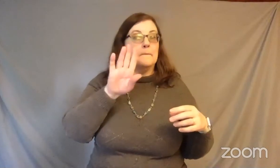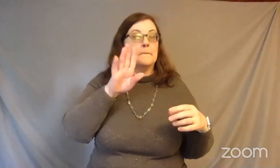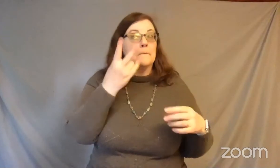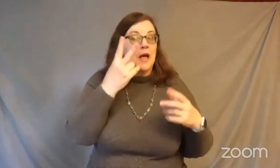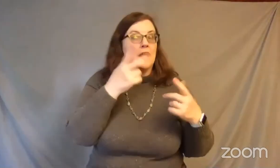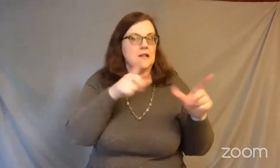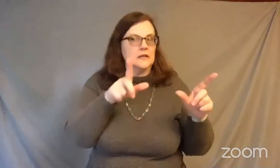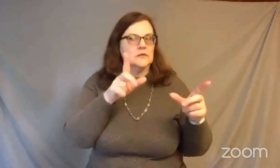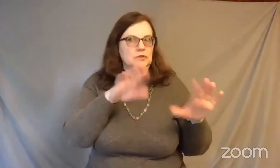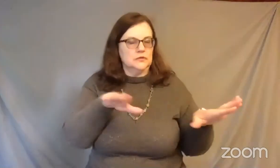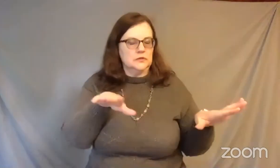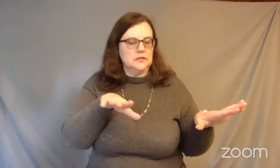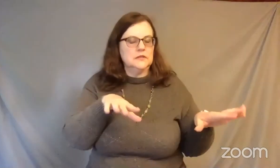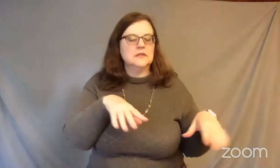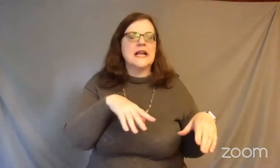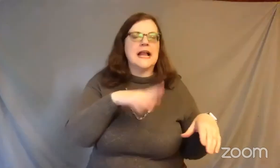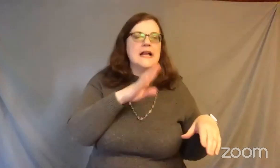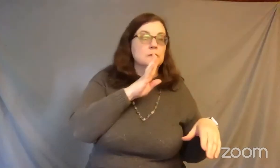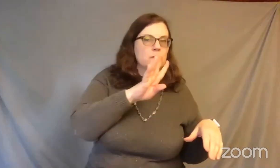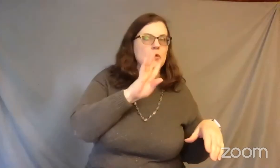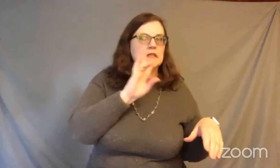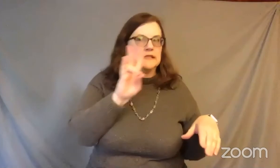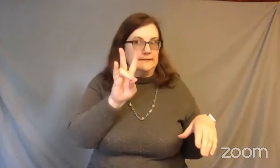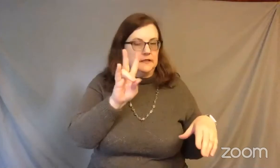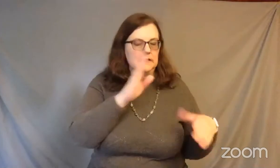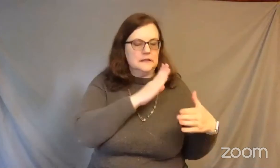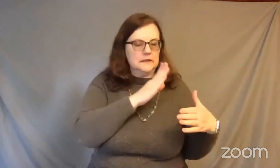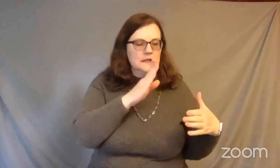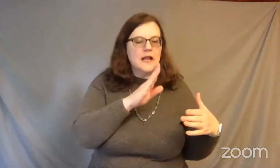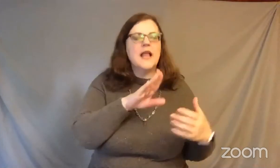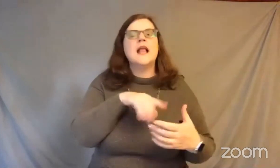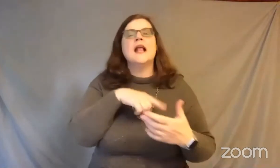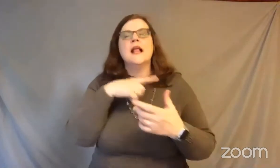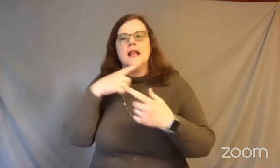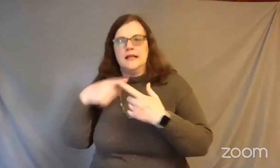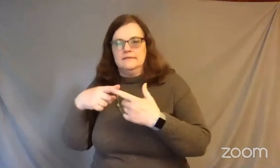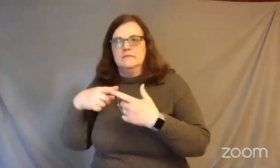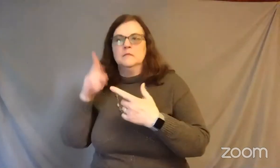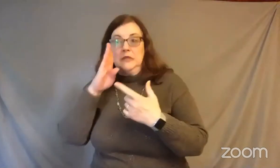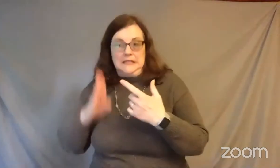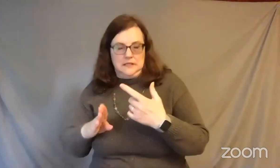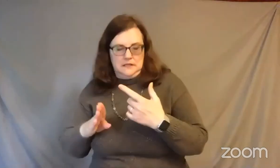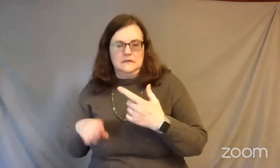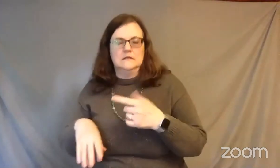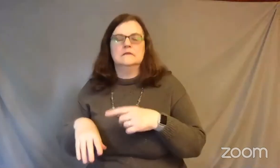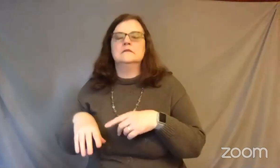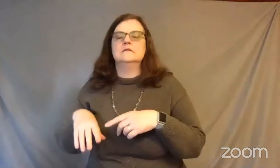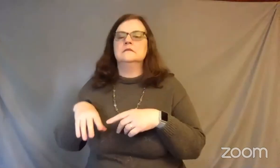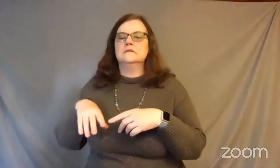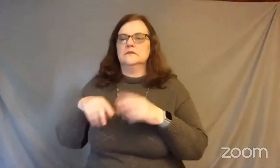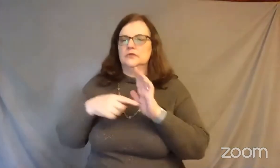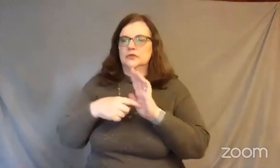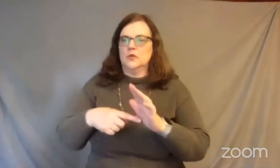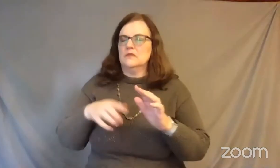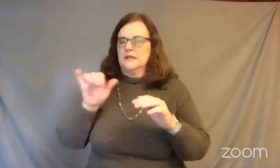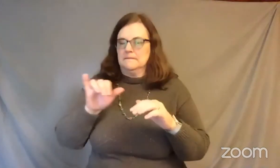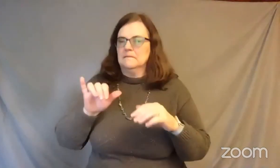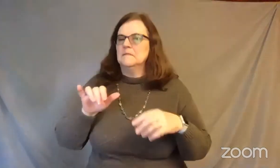Next, we will be looking at our data from children from the age of 4 to 7 who are bilingual, acquiring ASL in